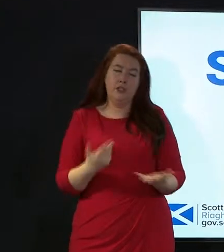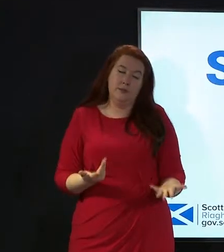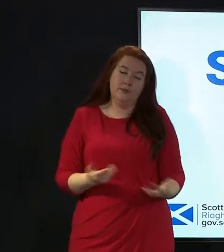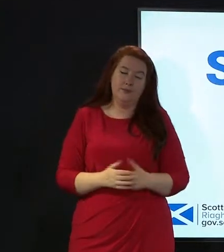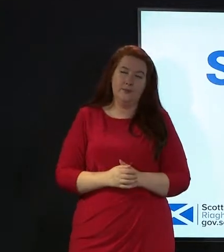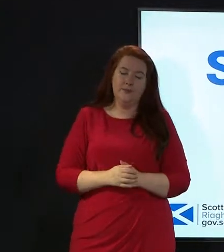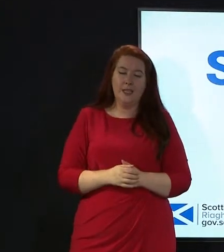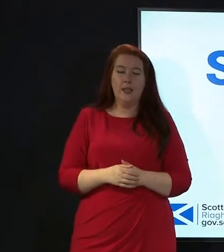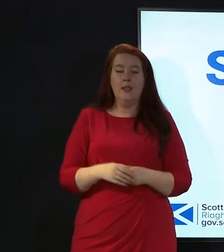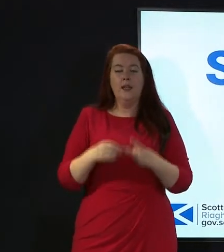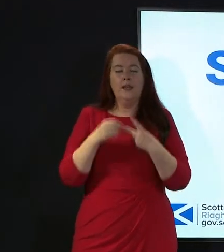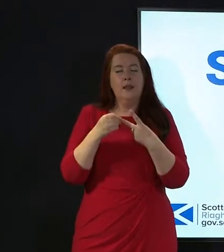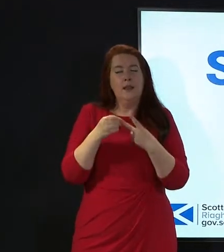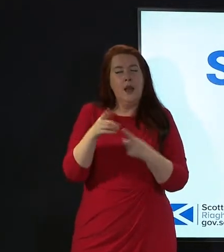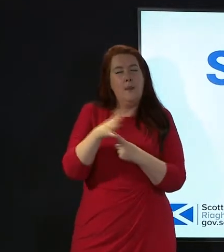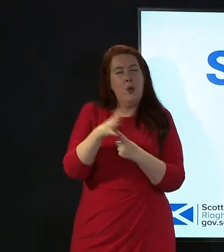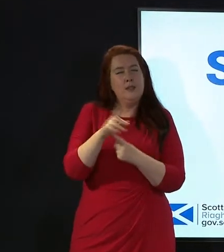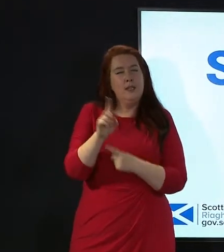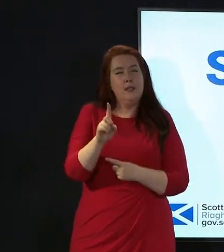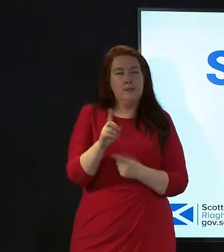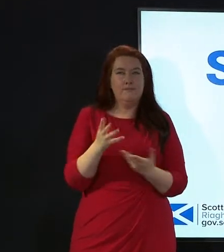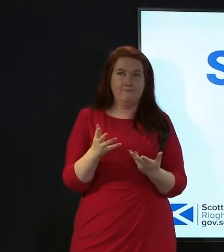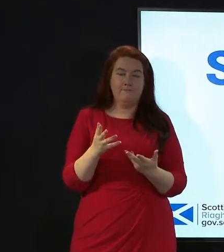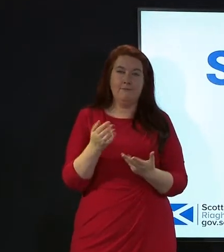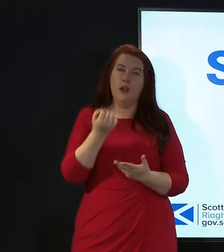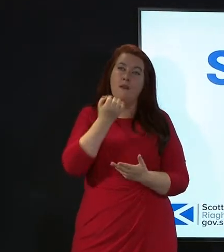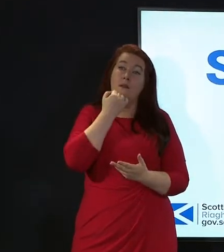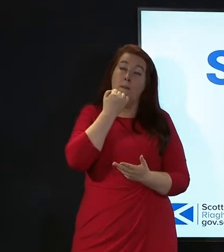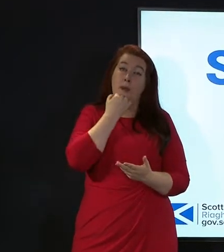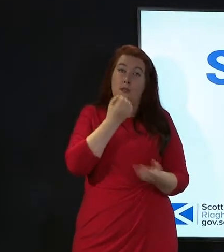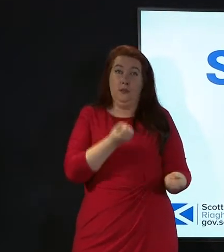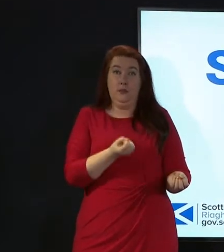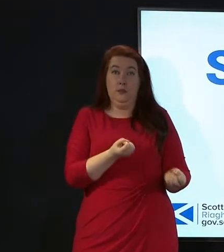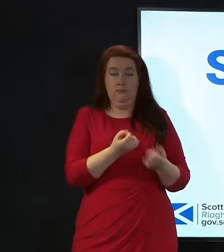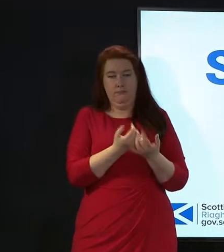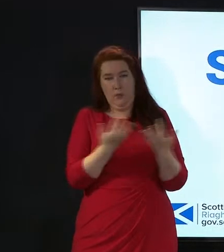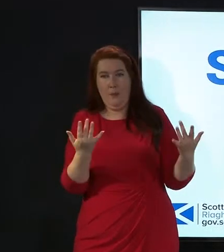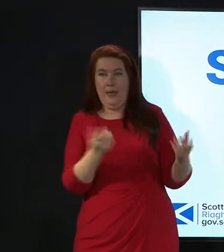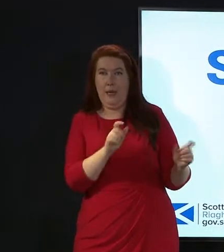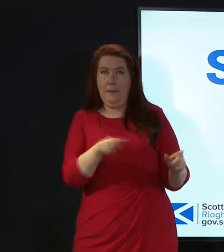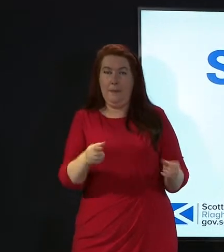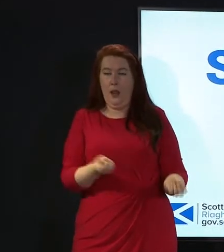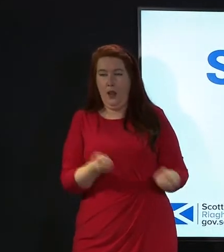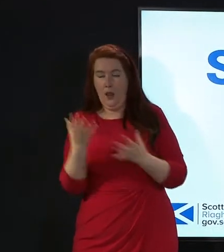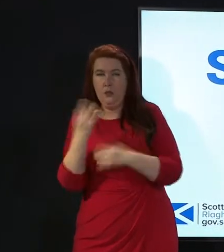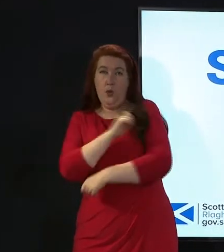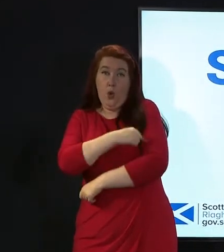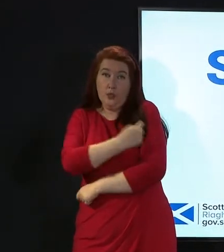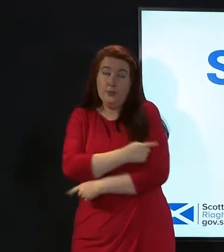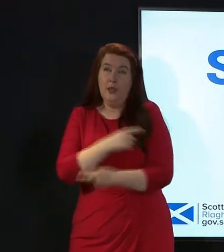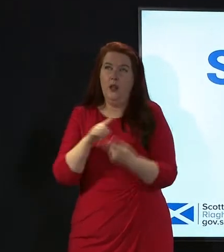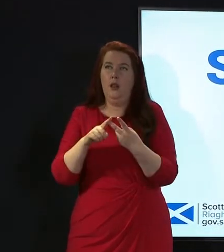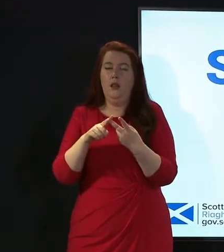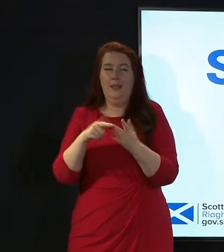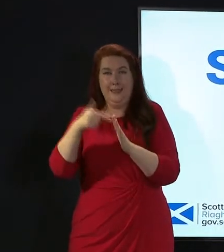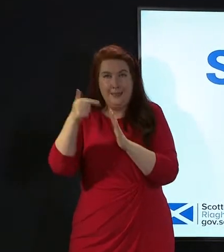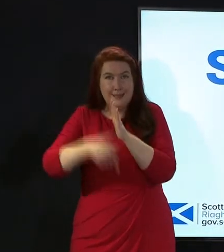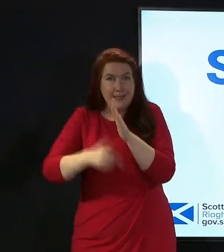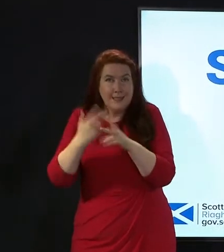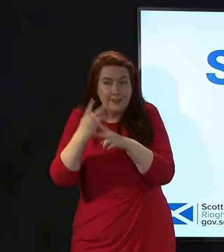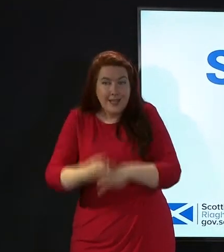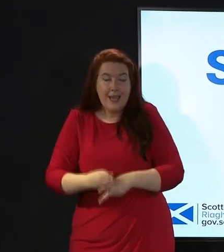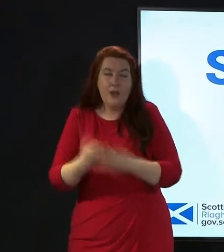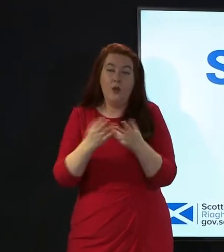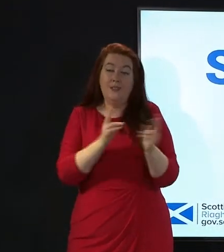perhaps more relevant here, is that the numbers going into hospital or intensive care or sadly dying